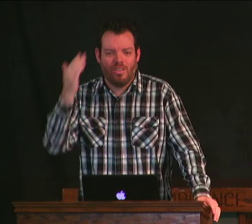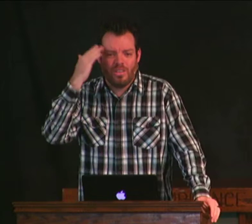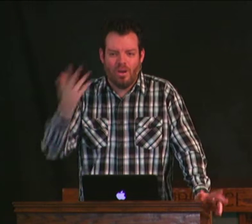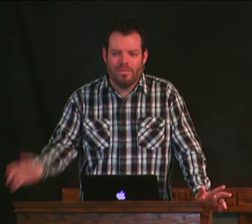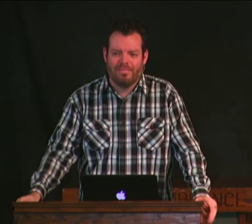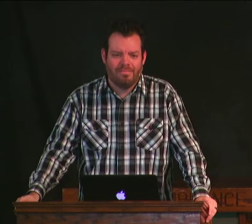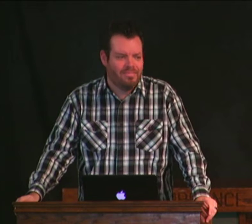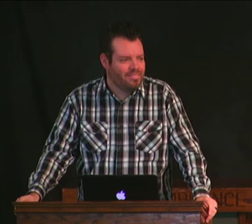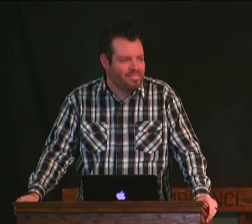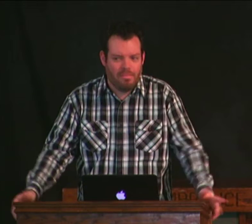know,